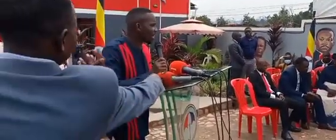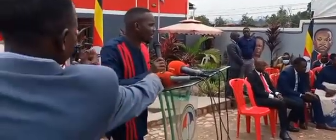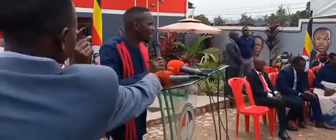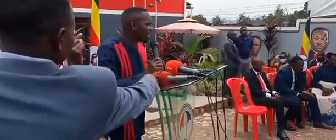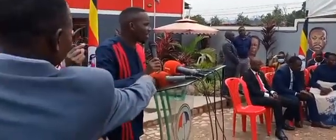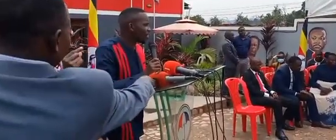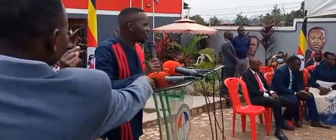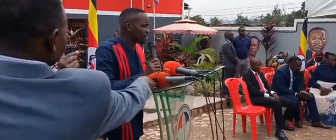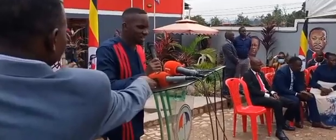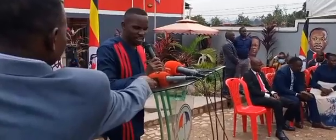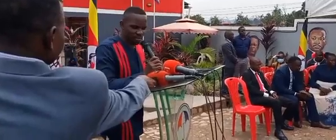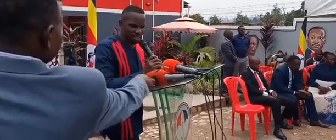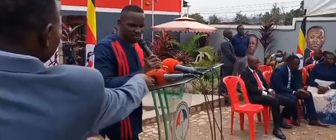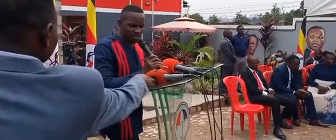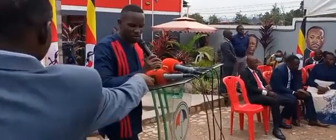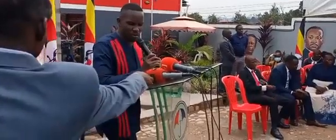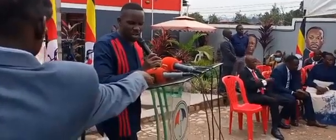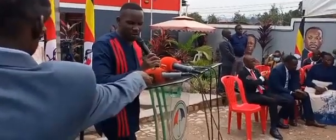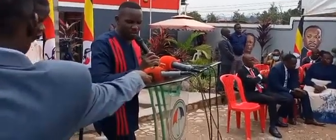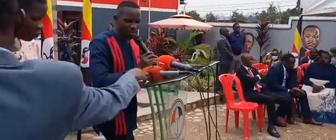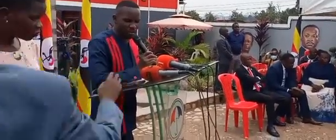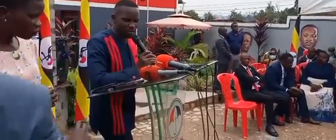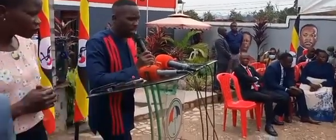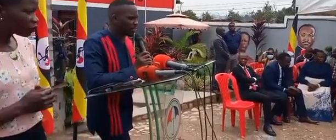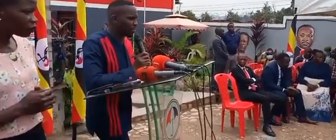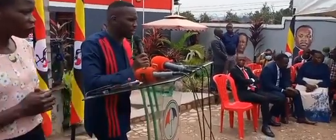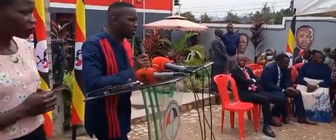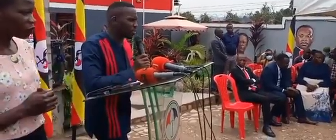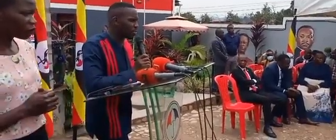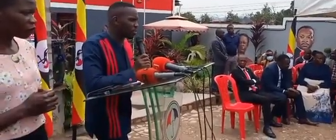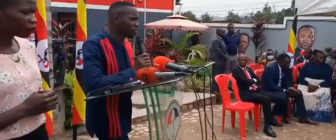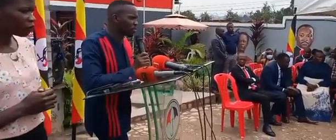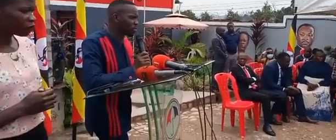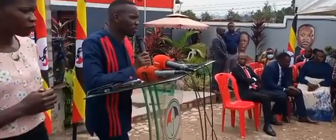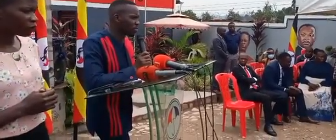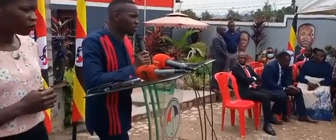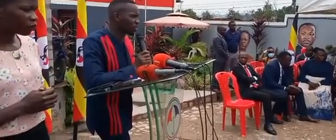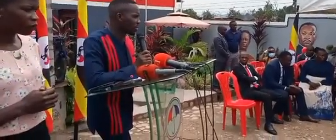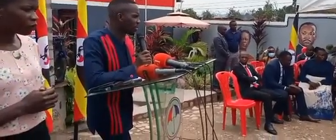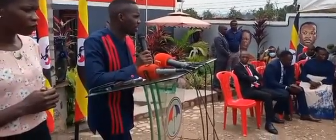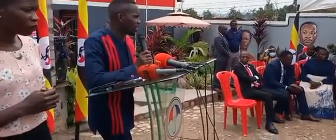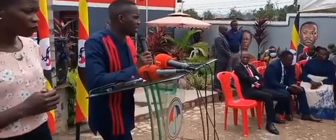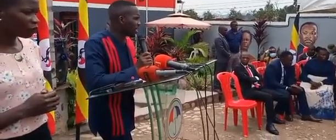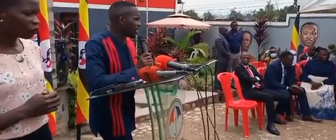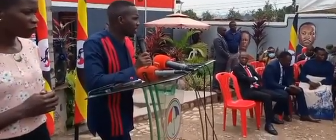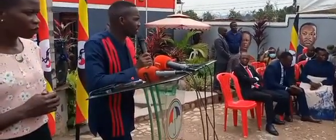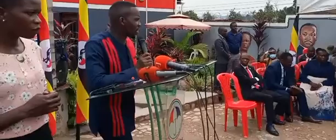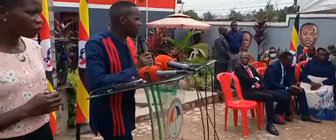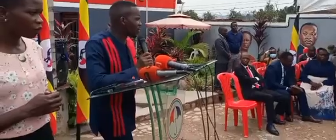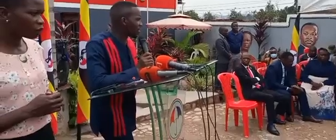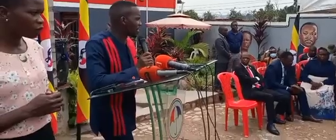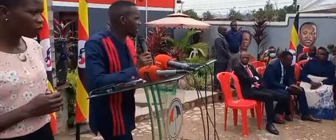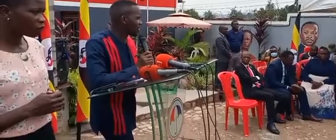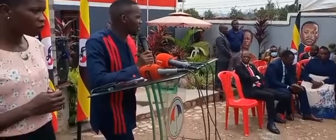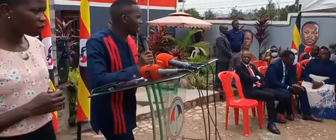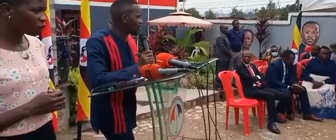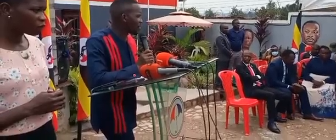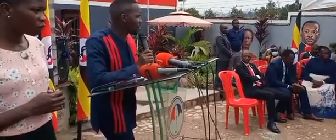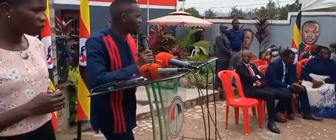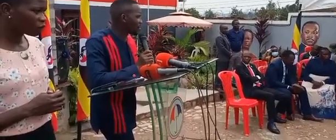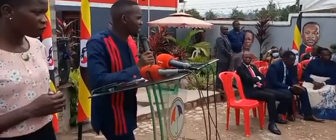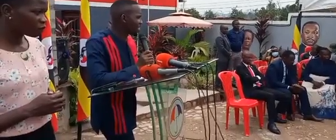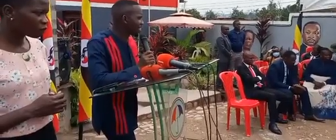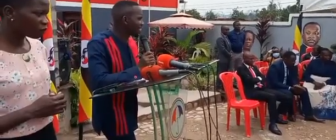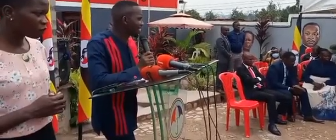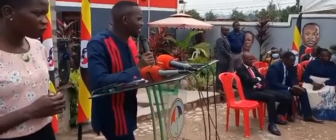that we attend to that too. Honorable Nambose always has very useful information to pass on. I see her coaching this